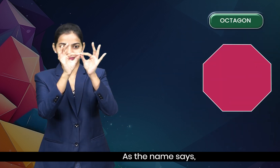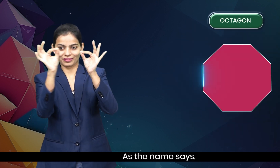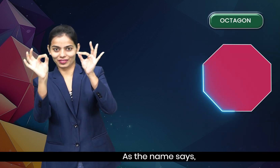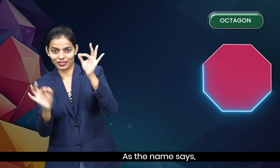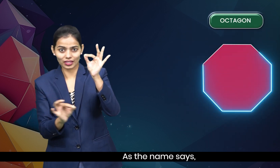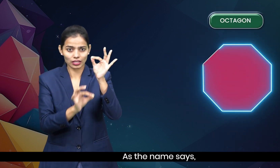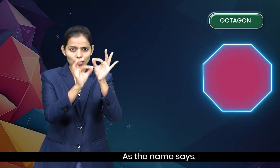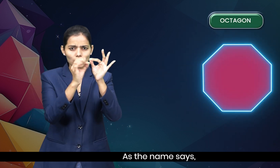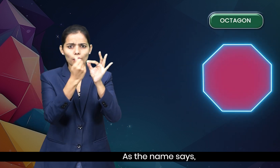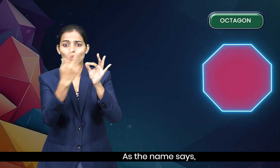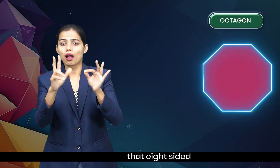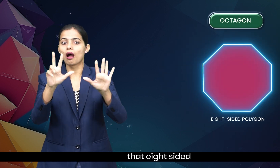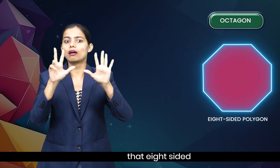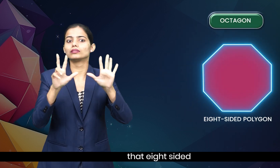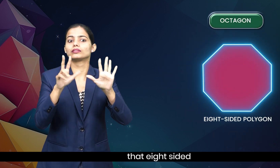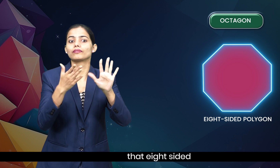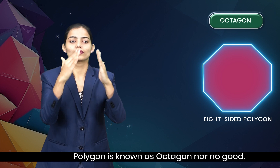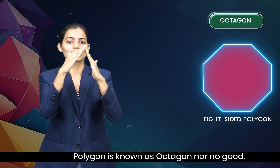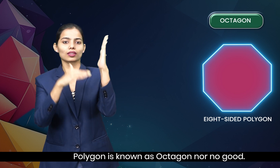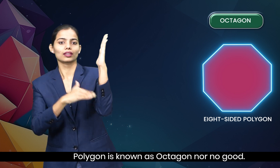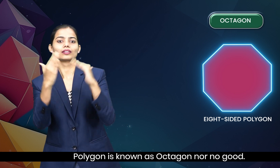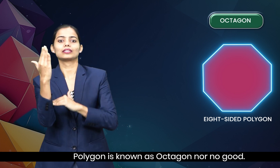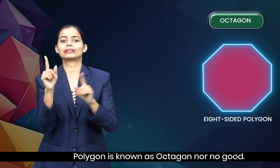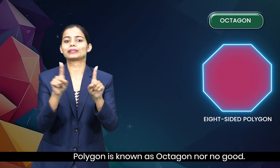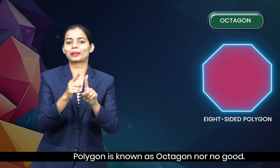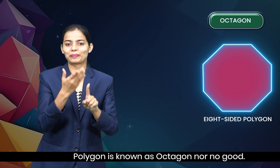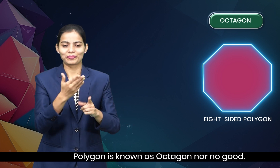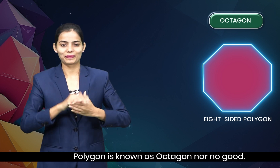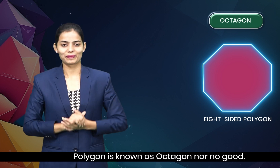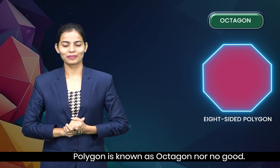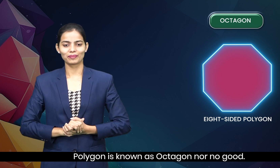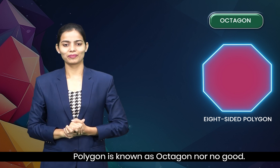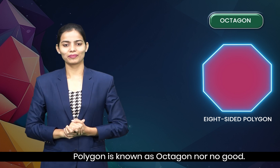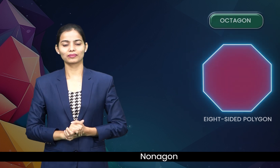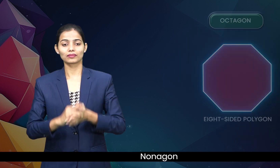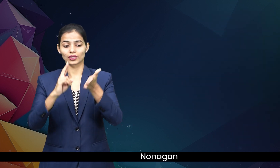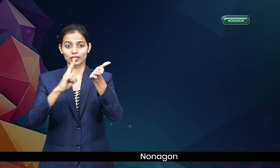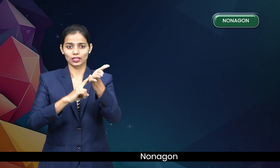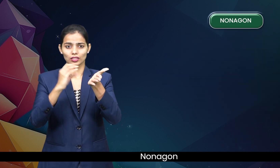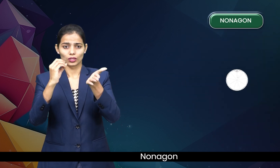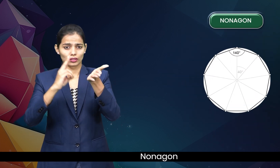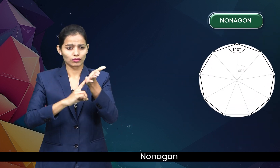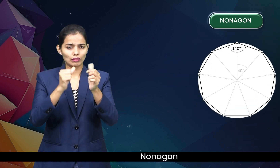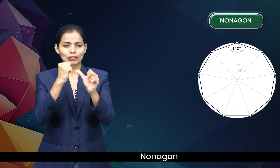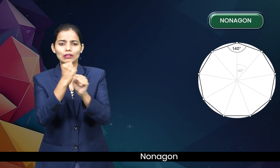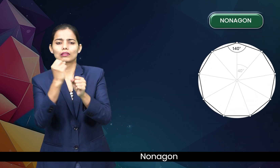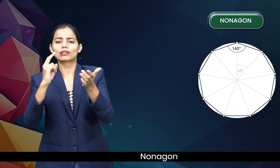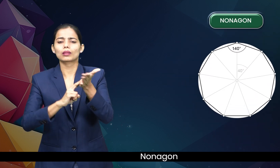As the name says, the 8-sided polygon is known as octagon. Nonagon.